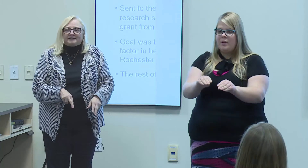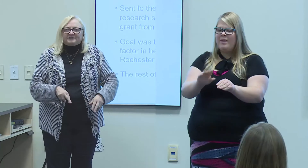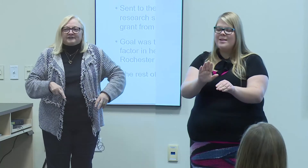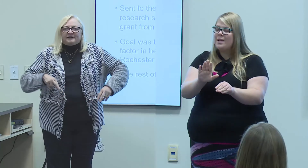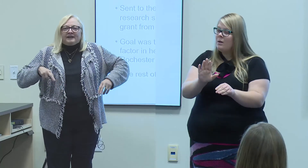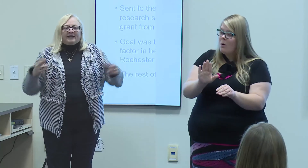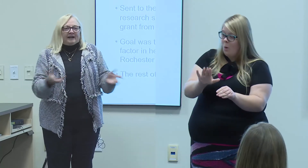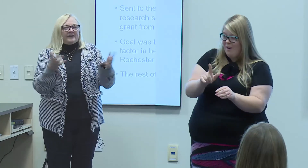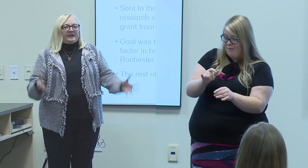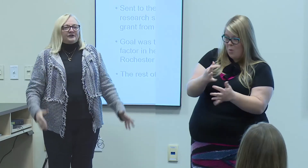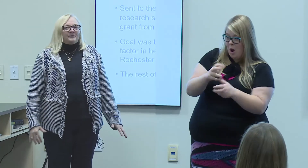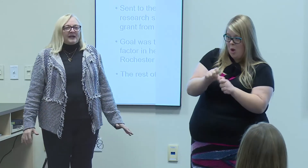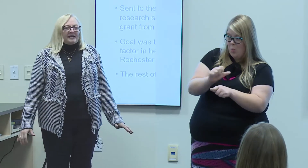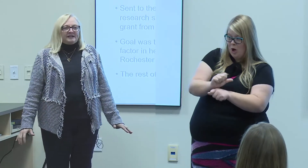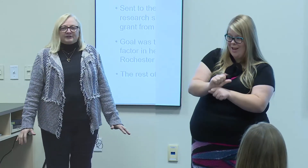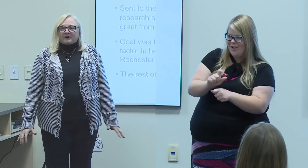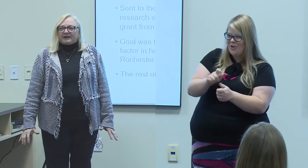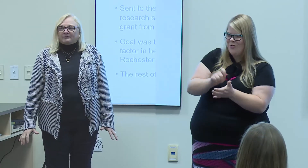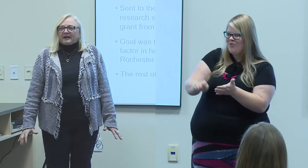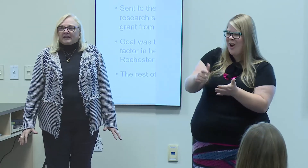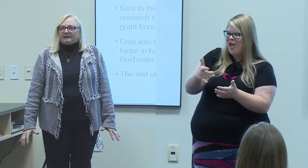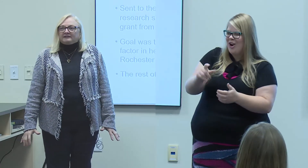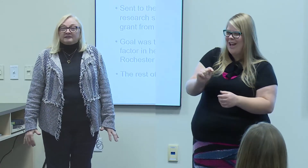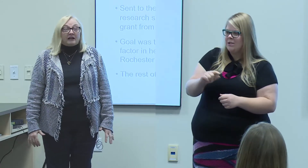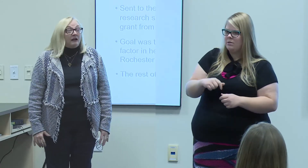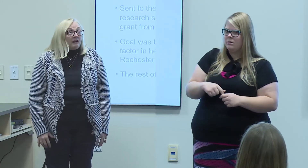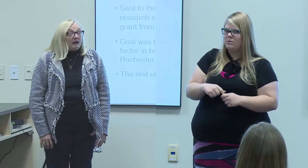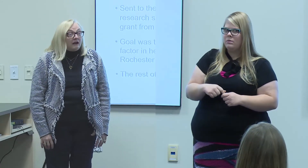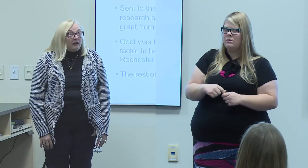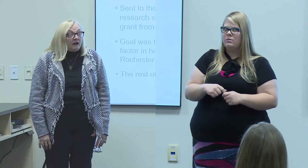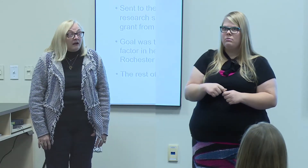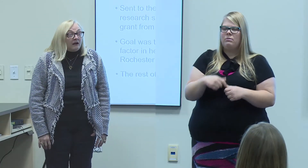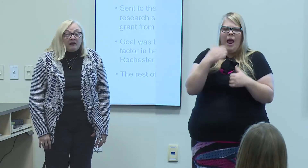to Rochester. And then they told me I needed to write a grant. It's like,